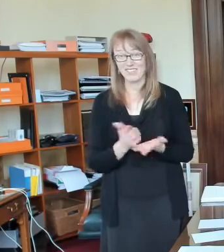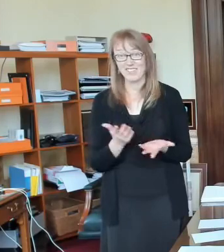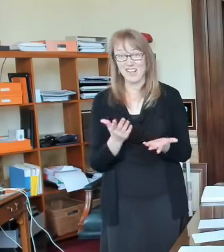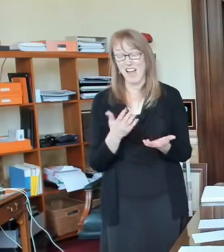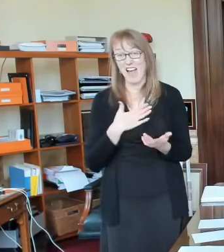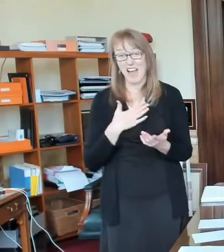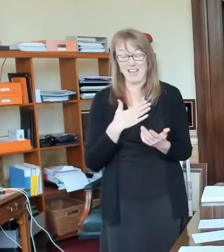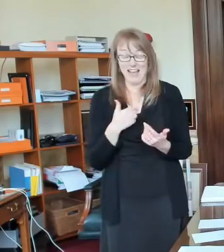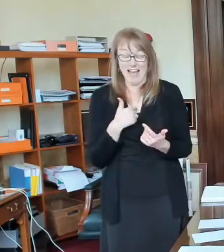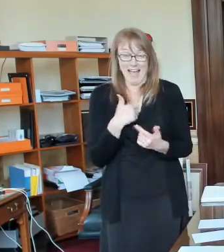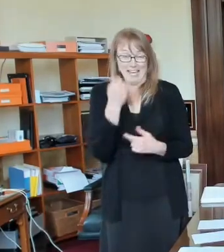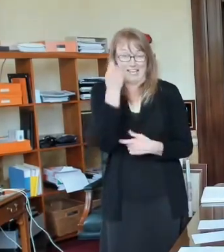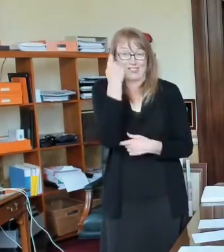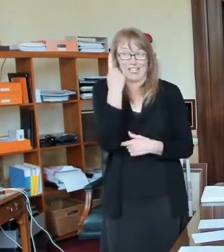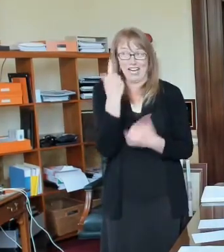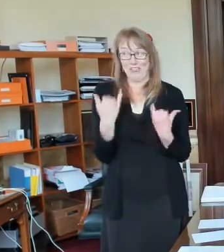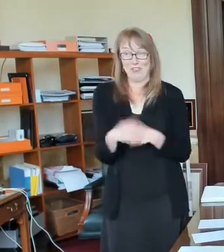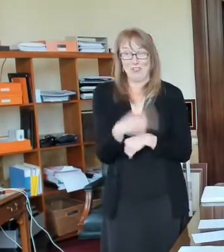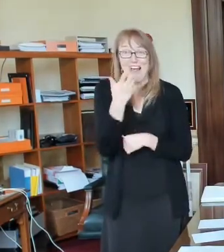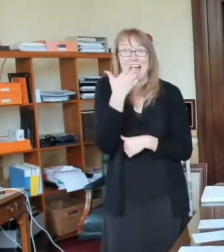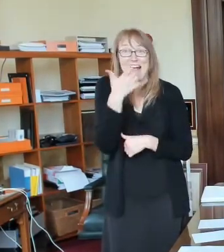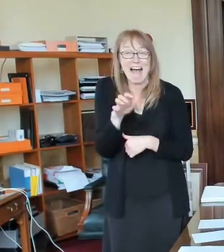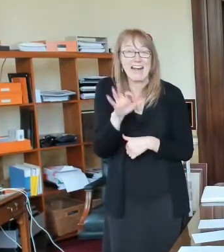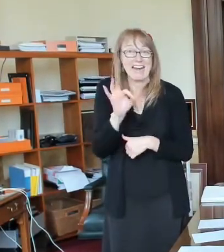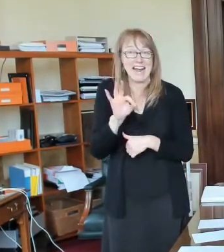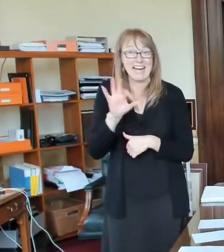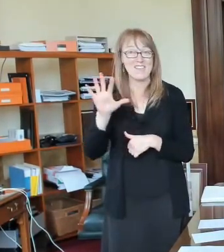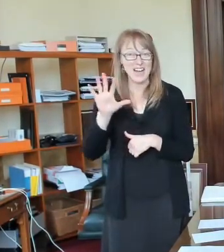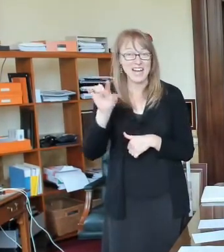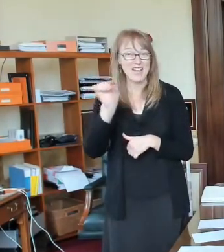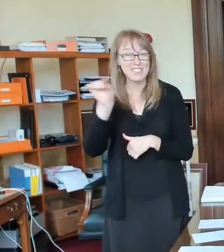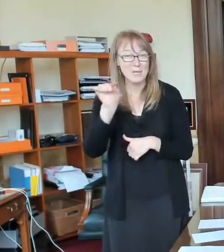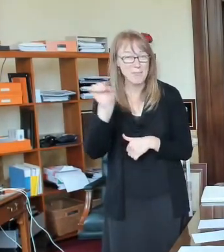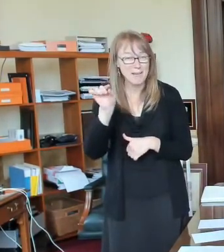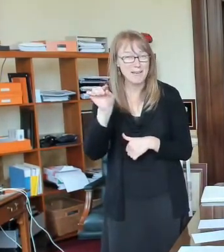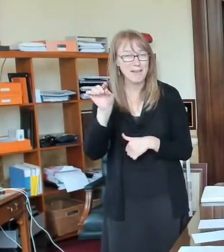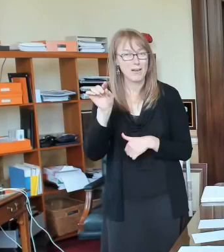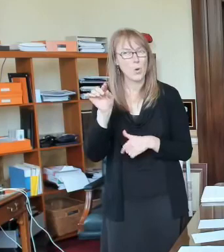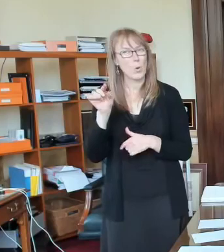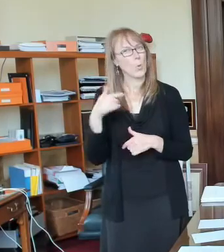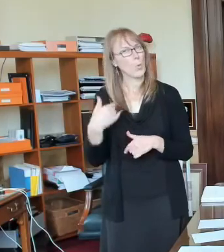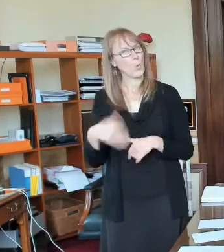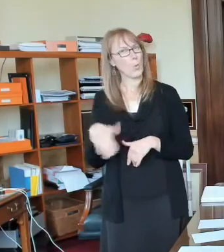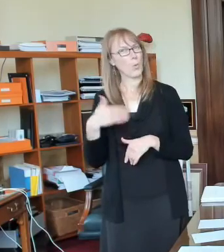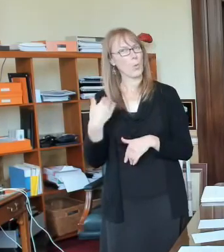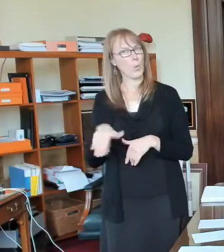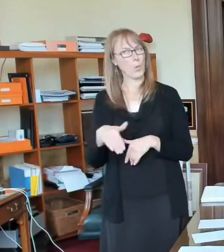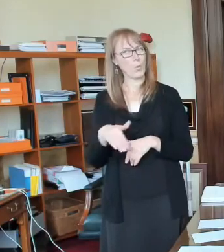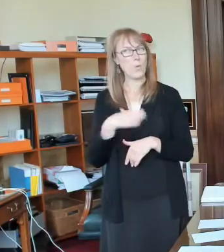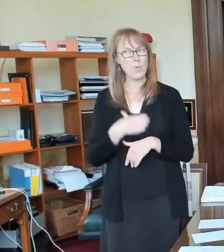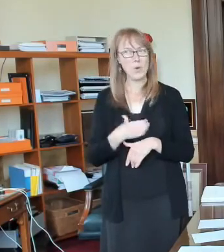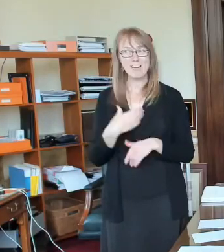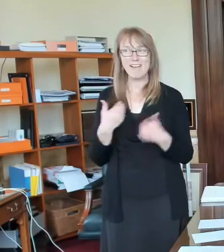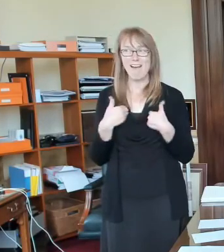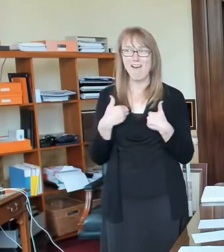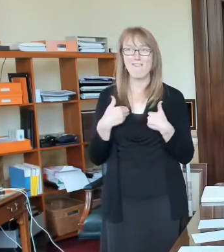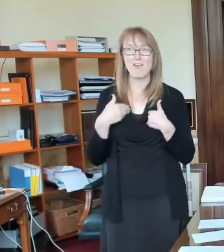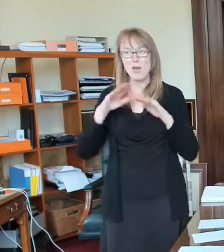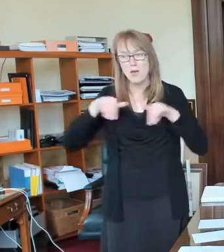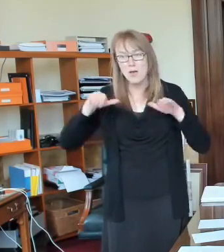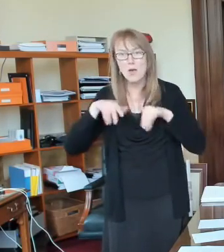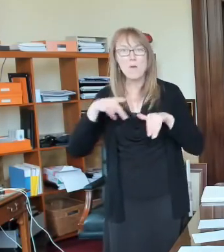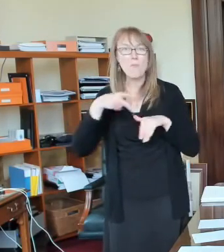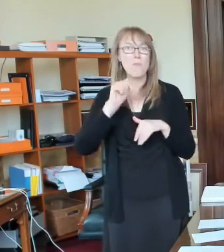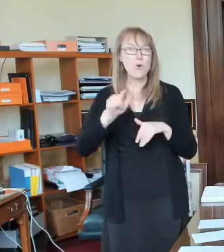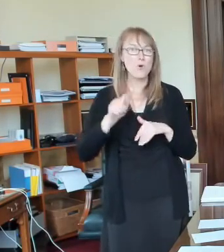what's the temperature out? 95 or Yeah, I don't know it's in the the temperature 90s. right now, but and that's really unfortunate